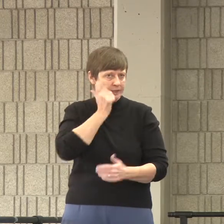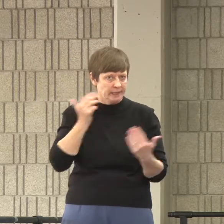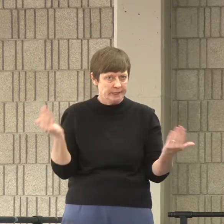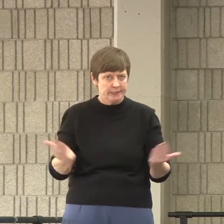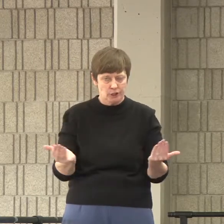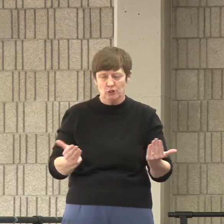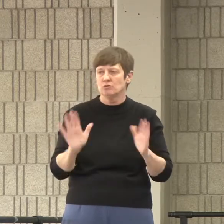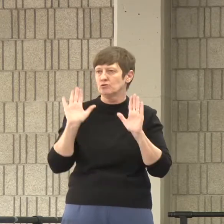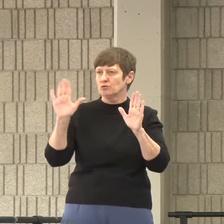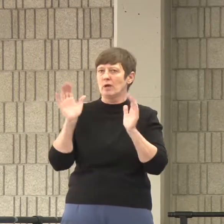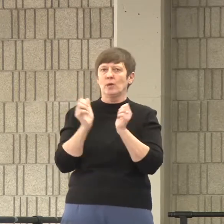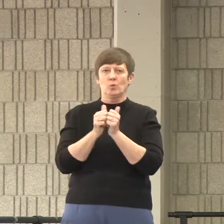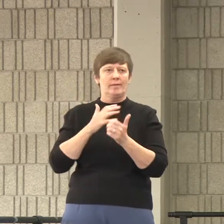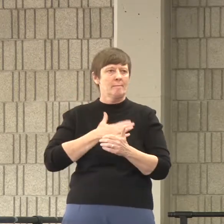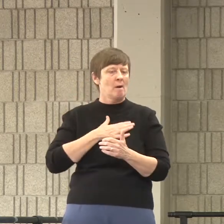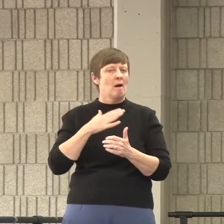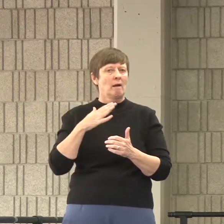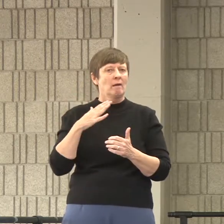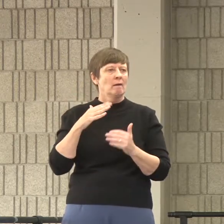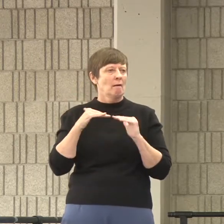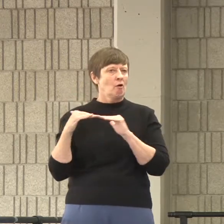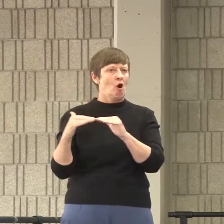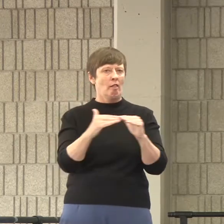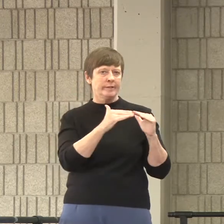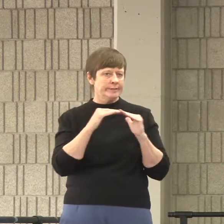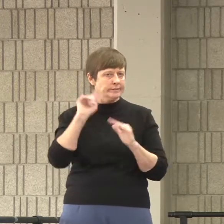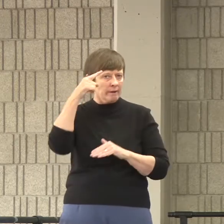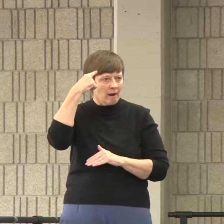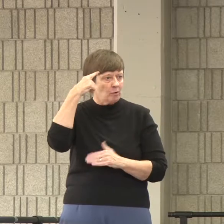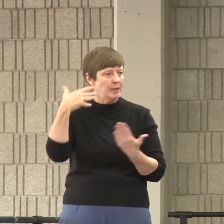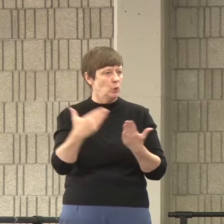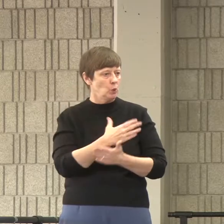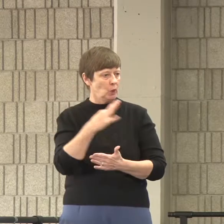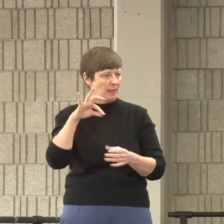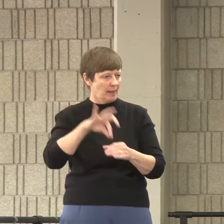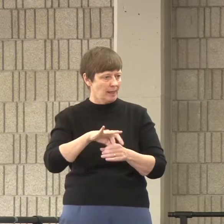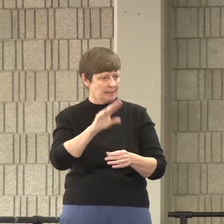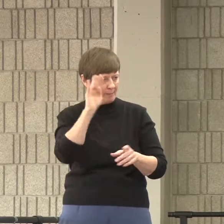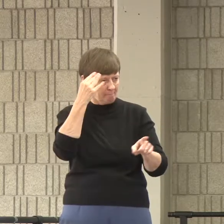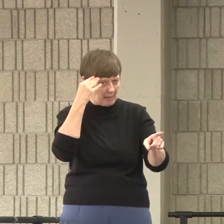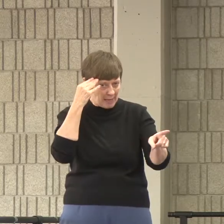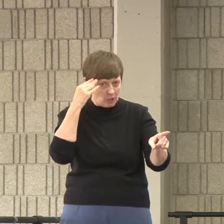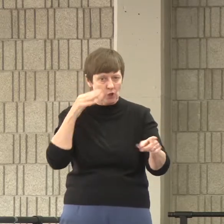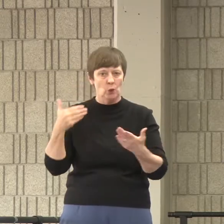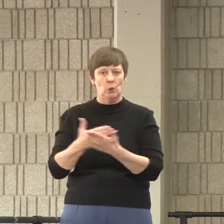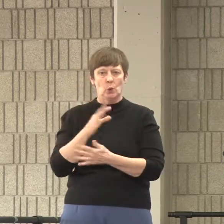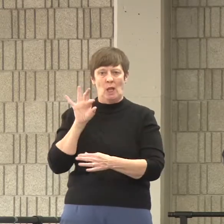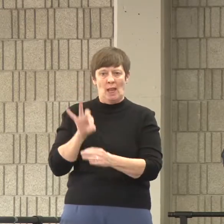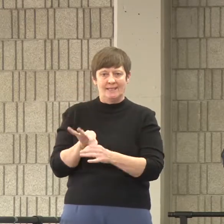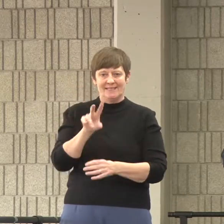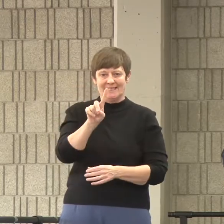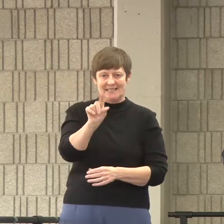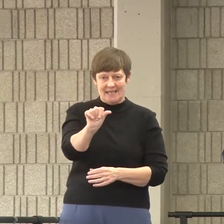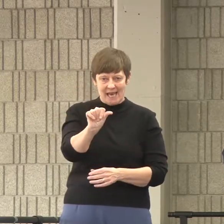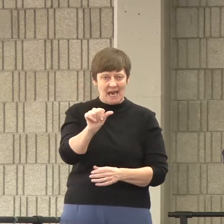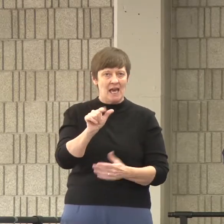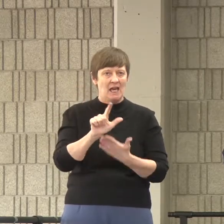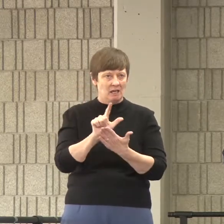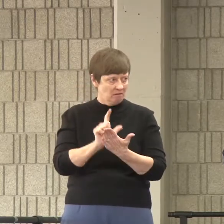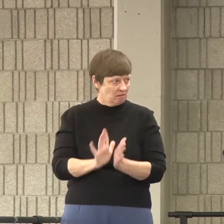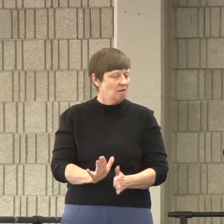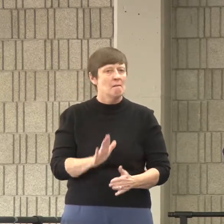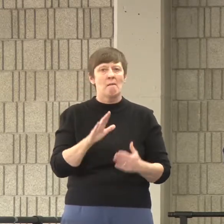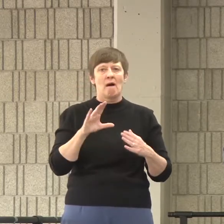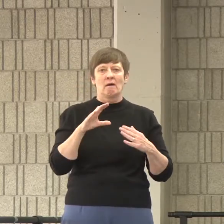with my colleagues in government, newly elected mayor, newly elected DA, and all my colleagues in the